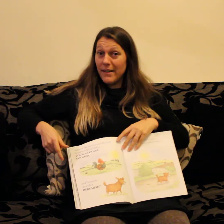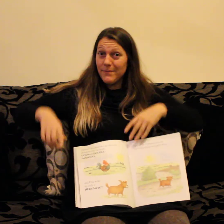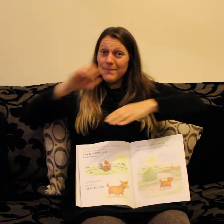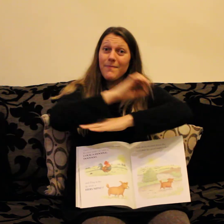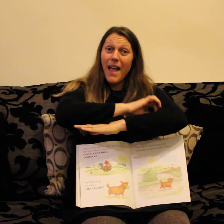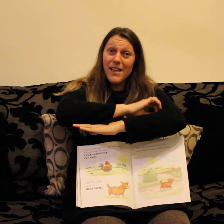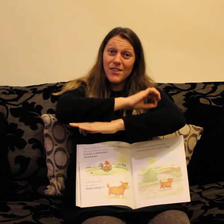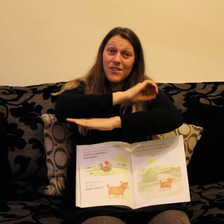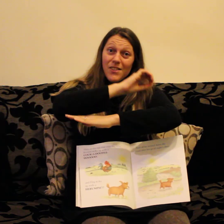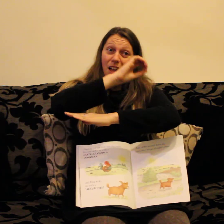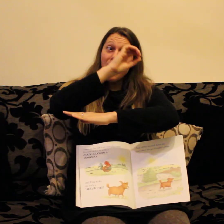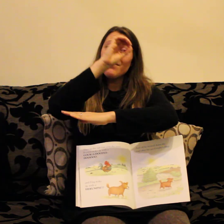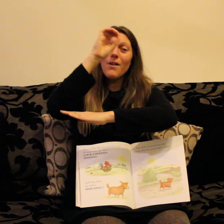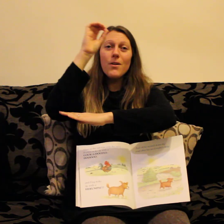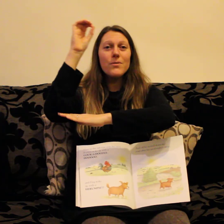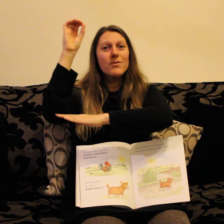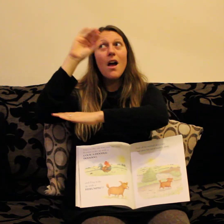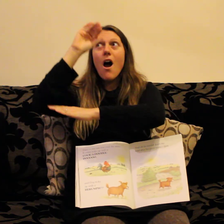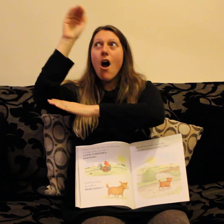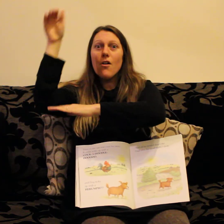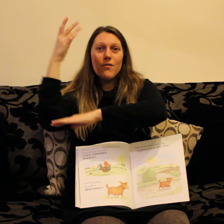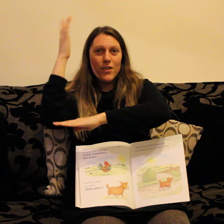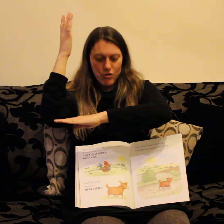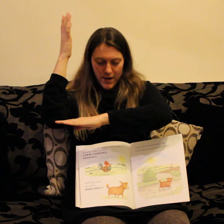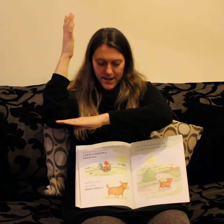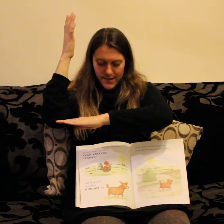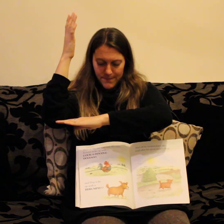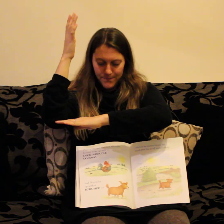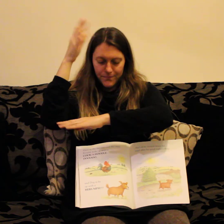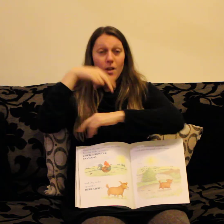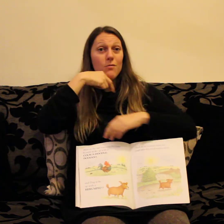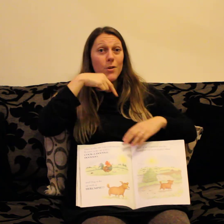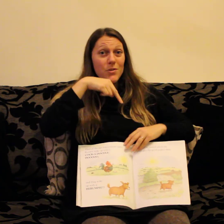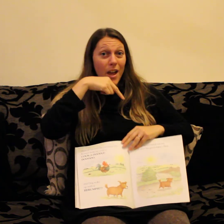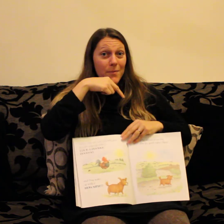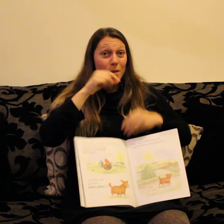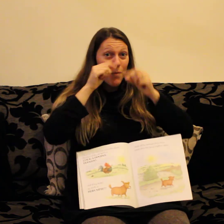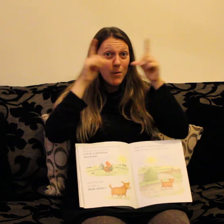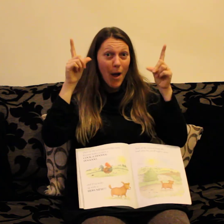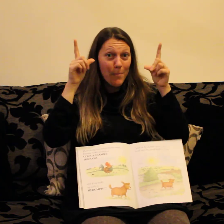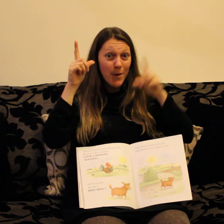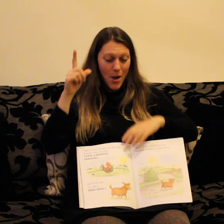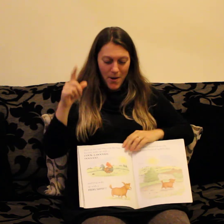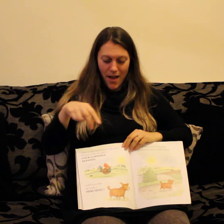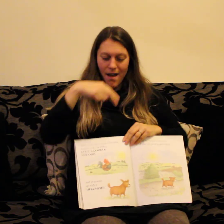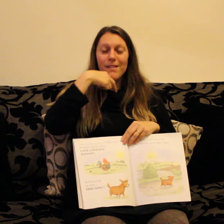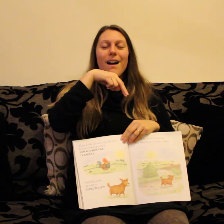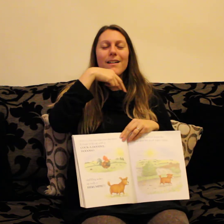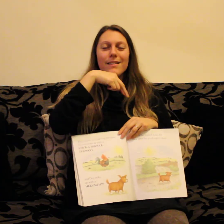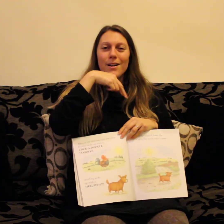Then, as the sun rose over the trees, Rooster woke up with a